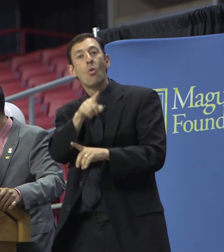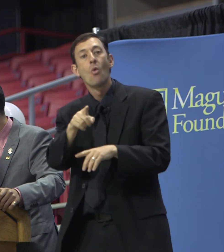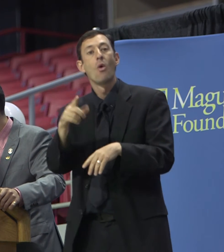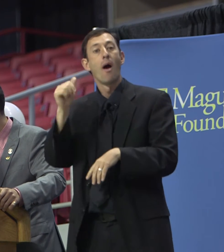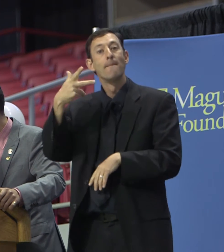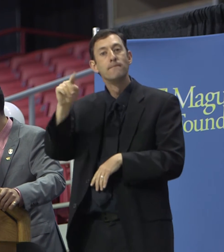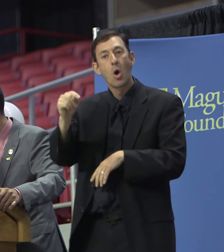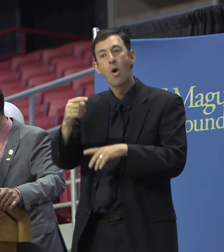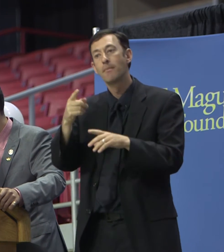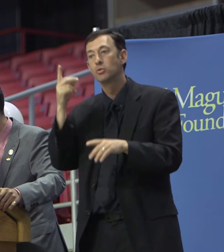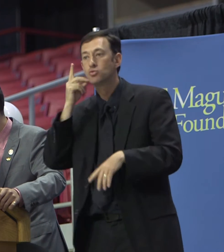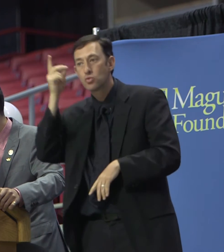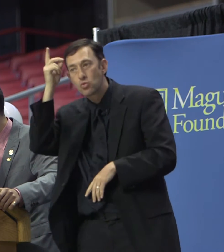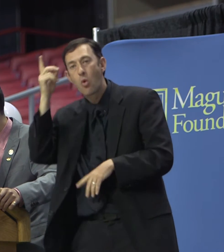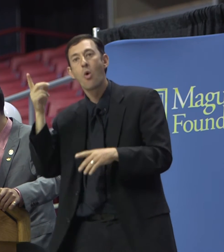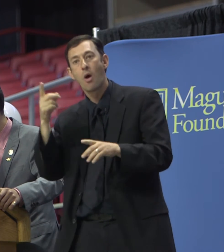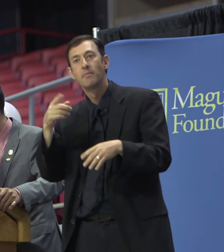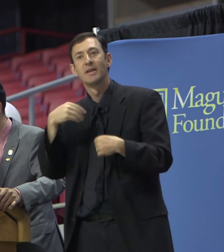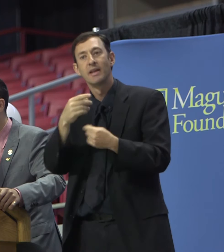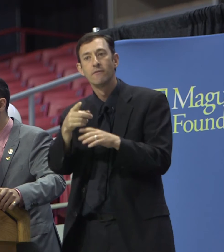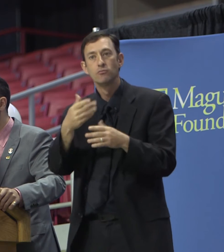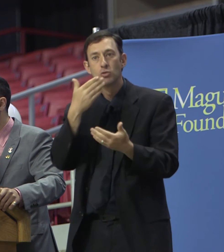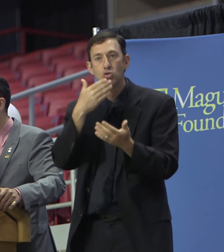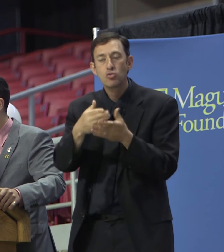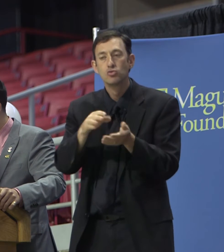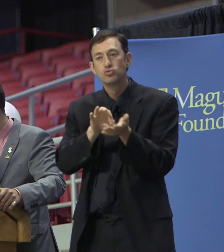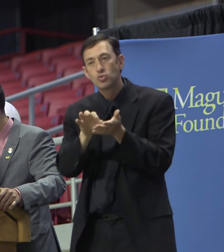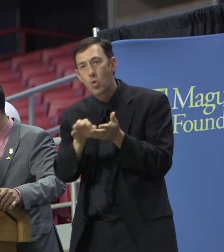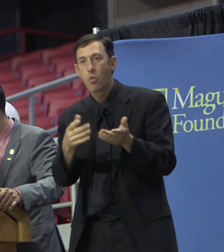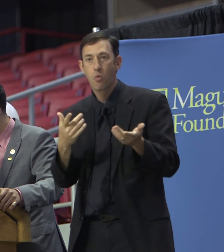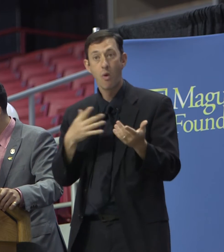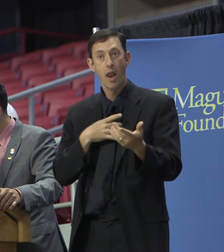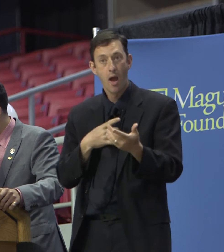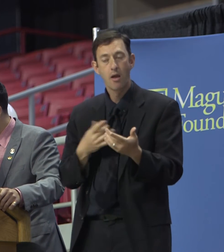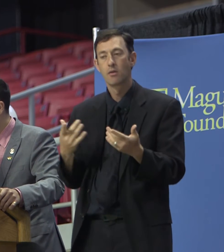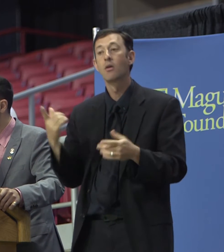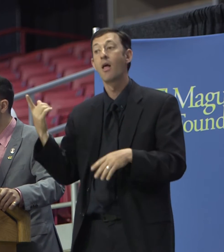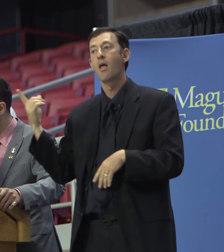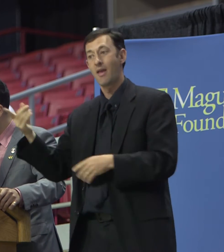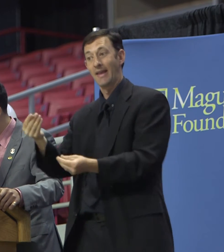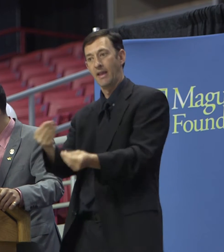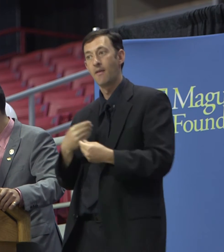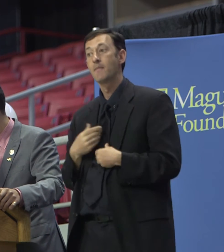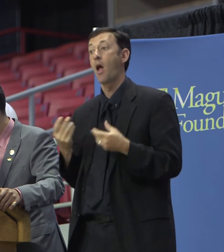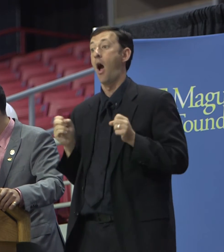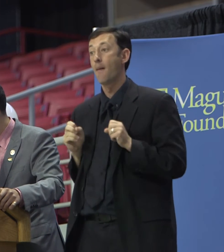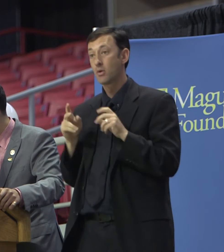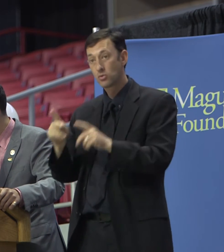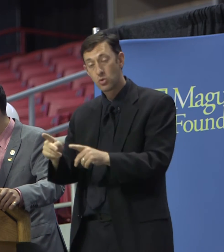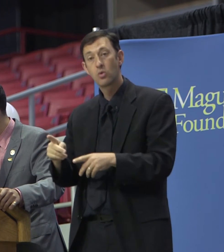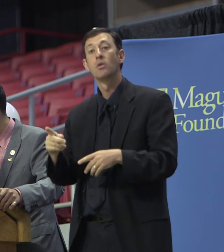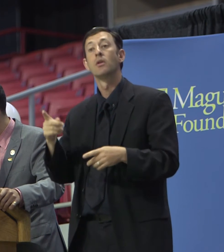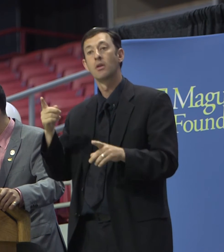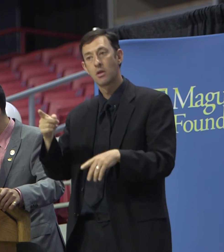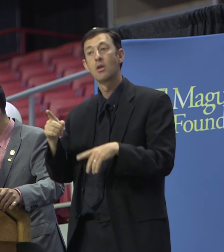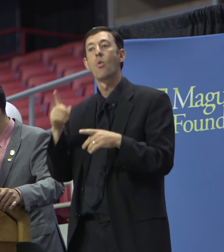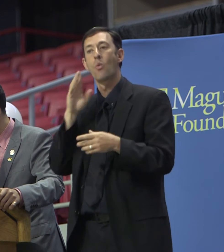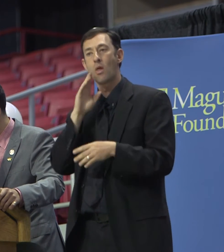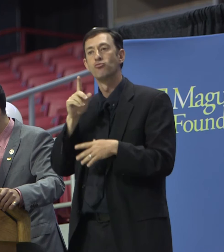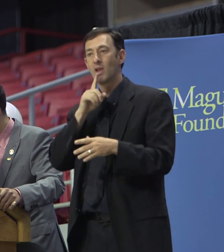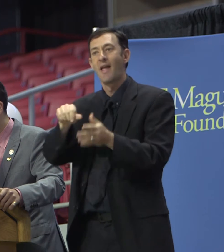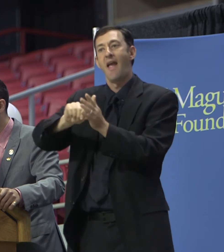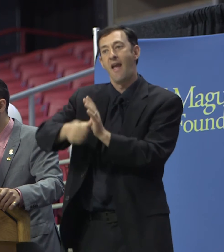The Maguire Foundation has given me the opportunity to attend a university like Drexel that places great emphasis on new entrepreneurial